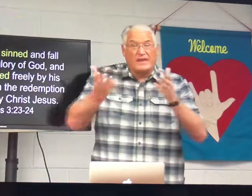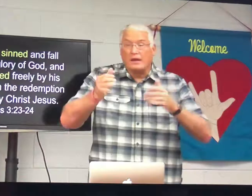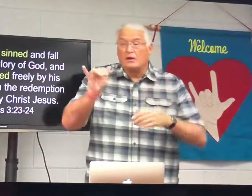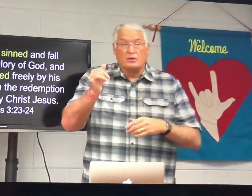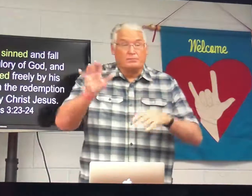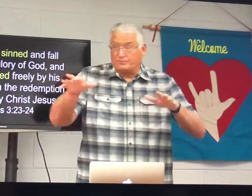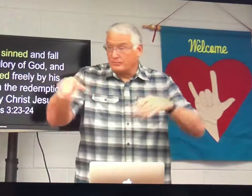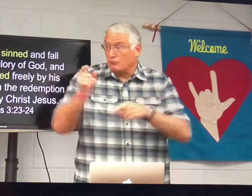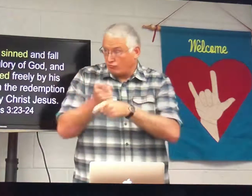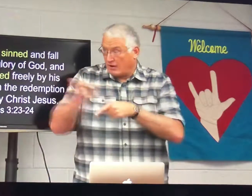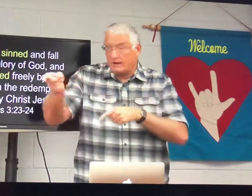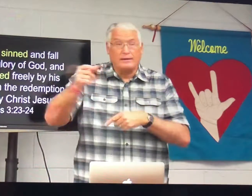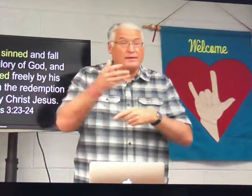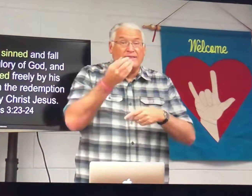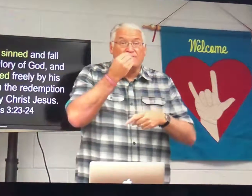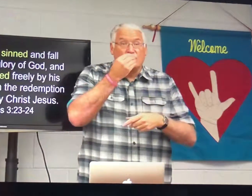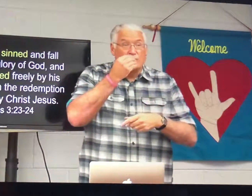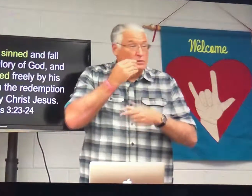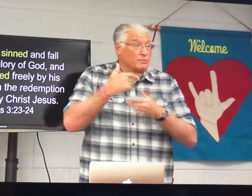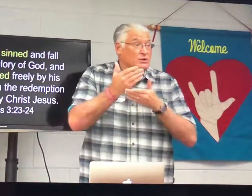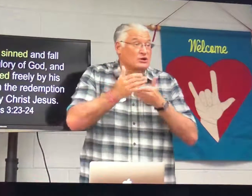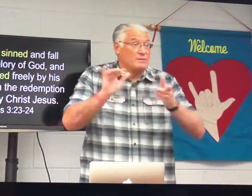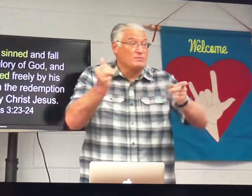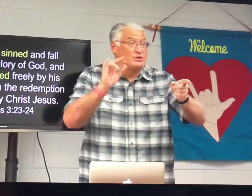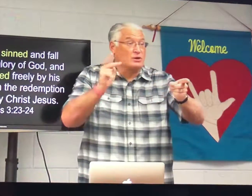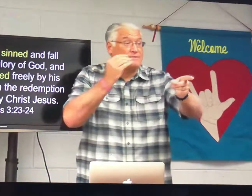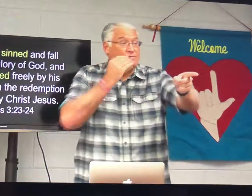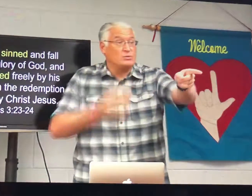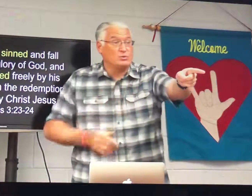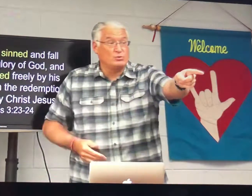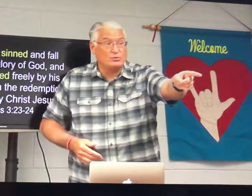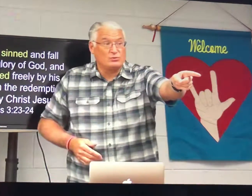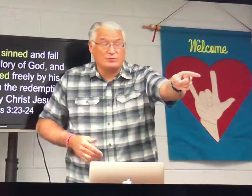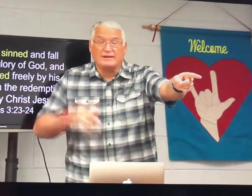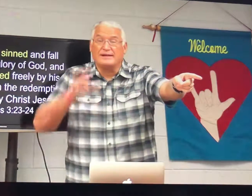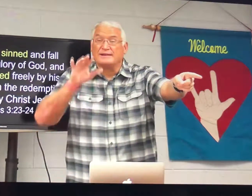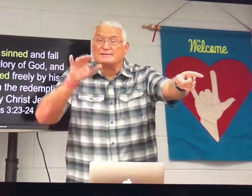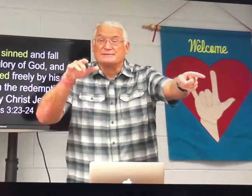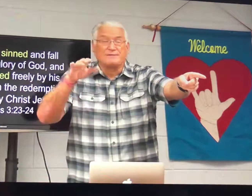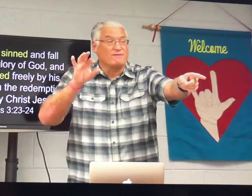2 up and 2 down. 5 in a row retired by Cobb to begin this game.